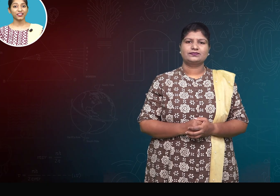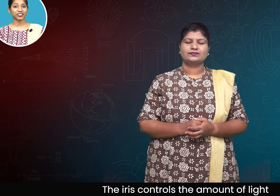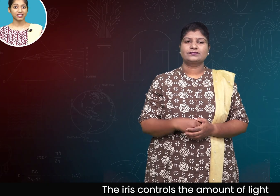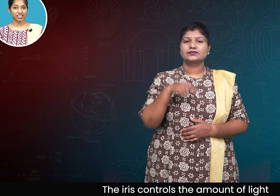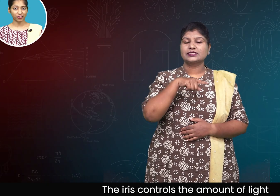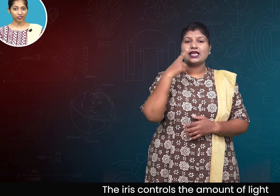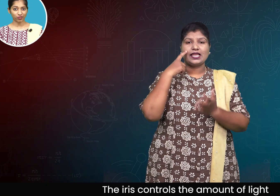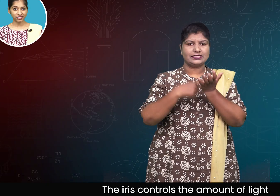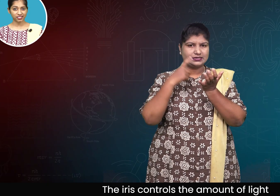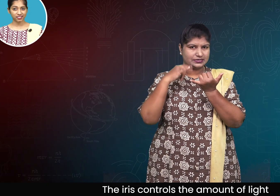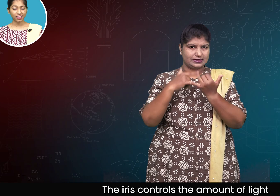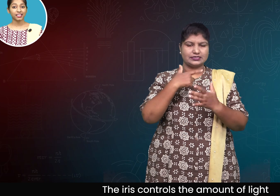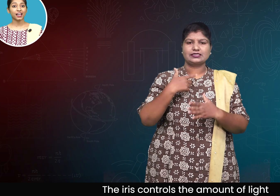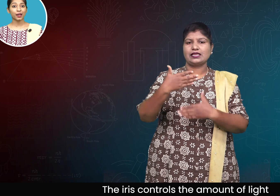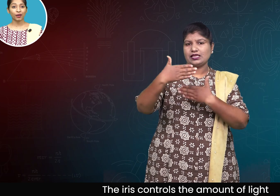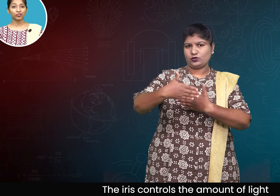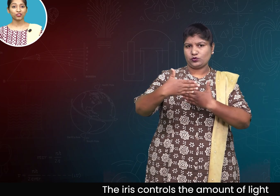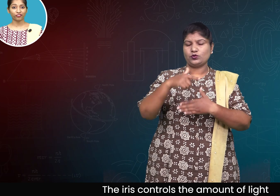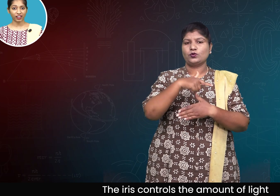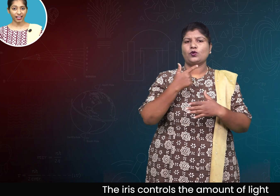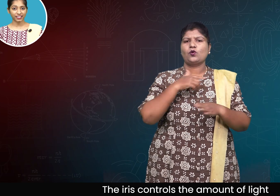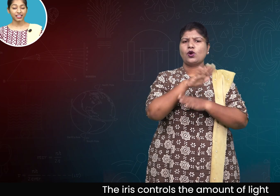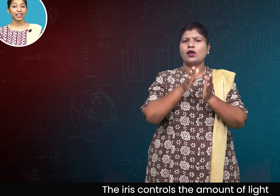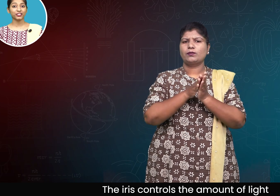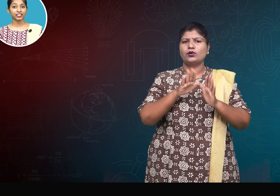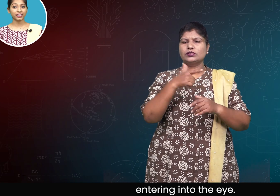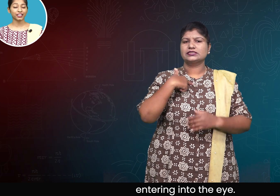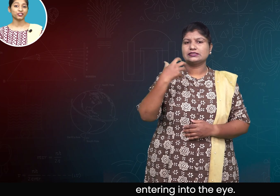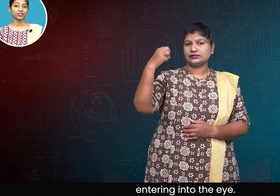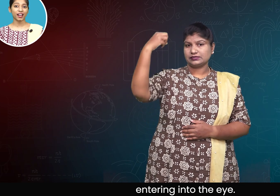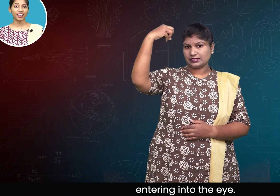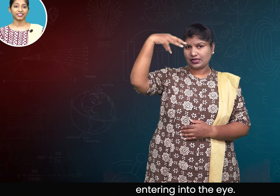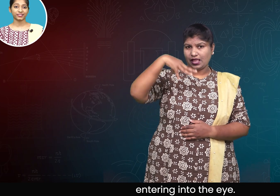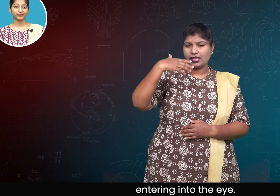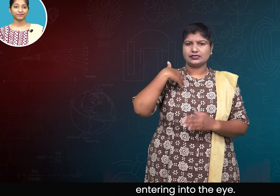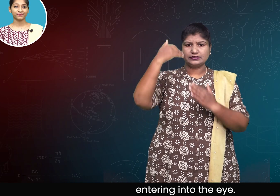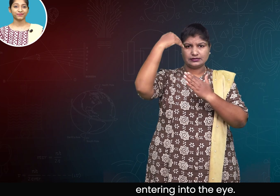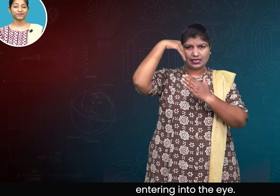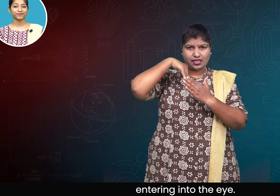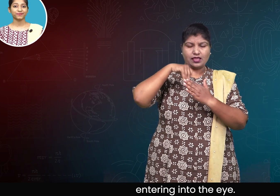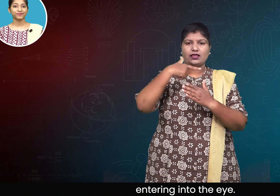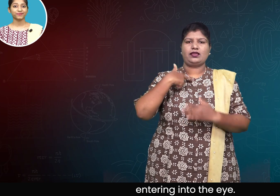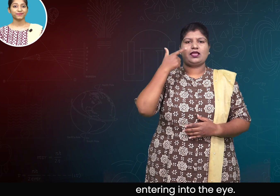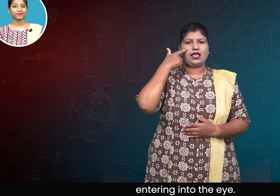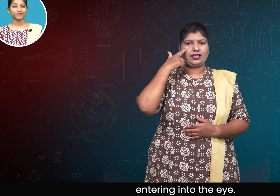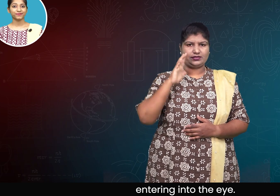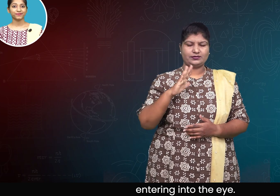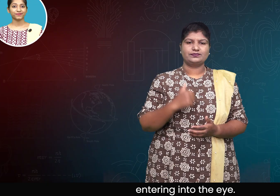The iris controls the amount of light entering into the eye.